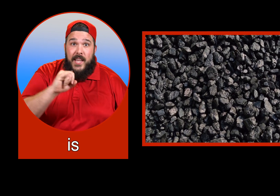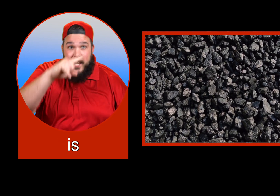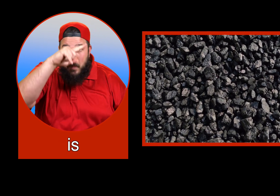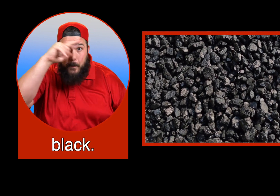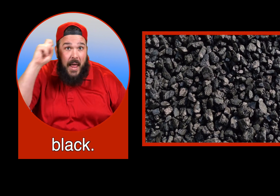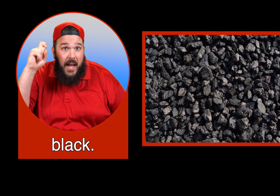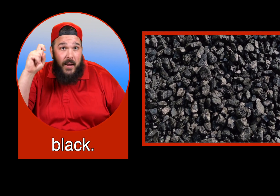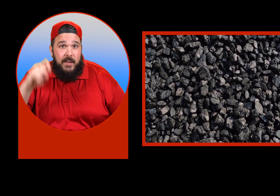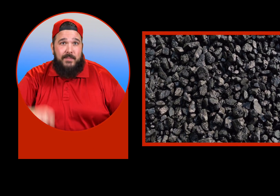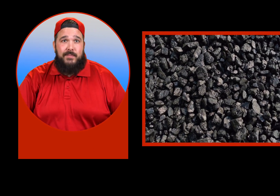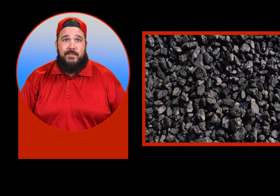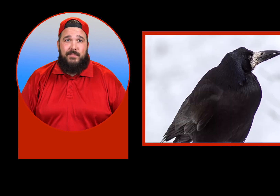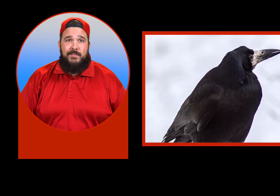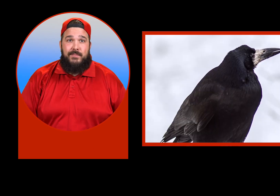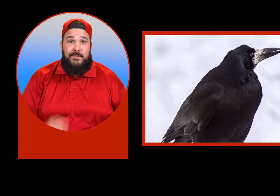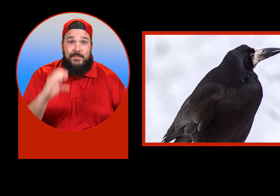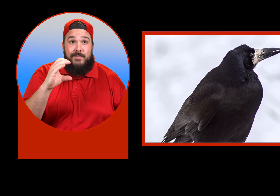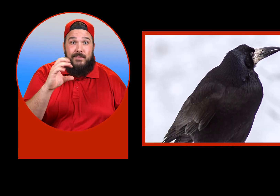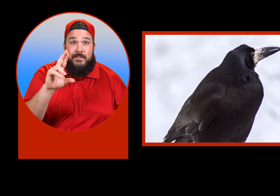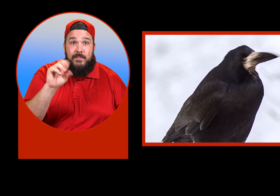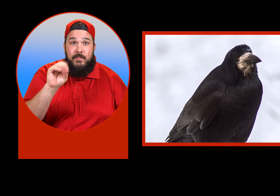Coal is black.